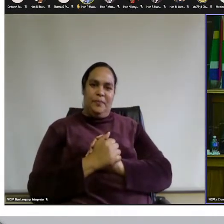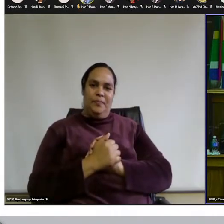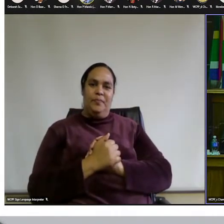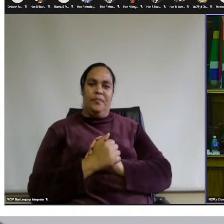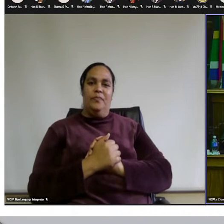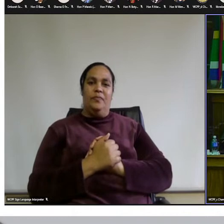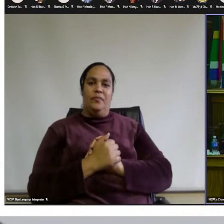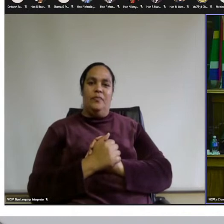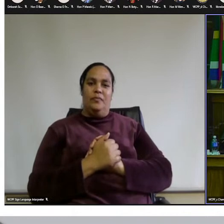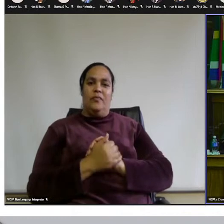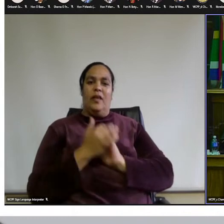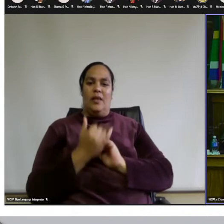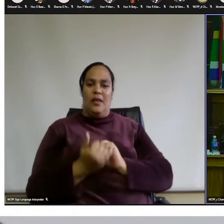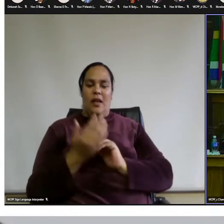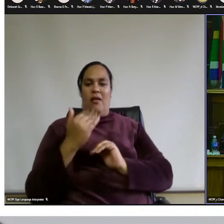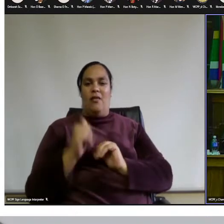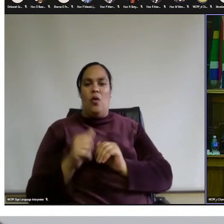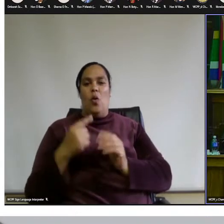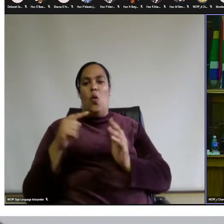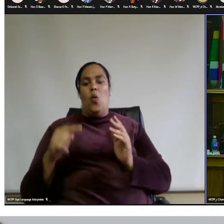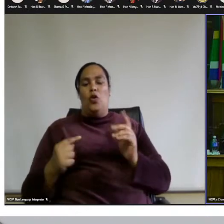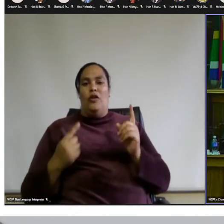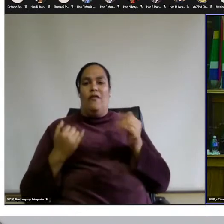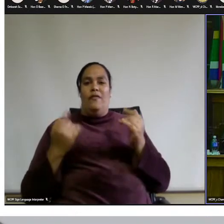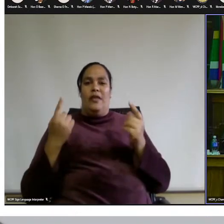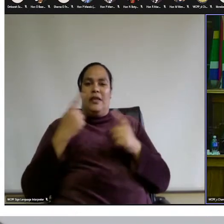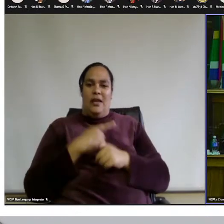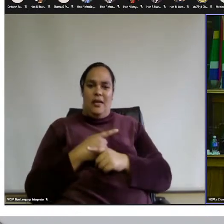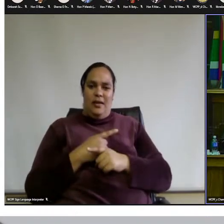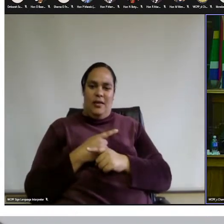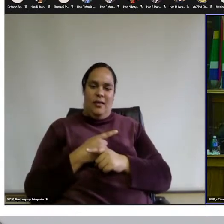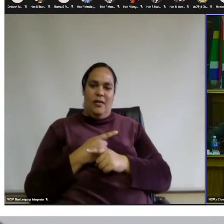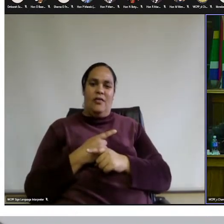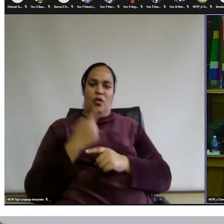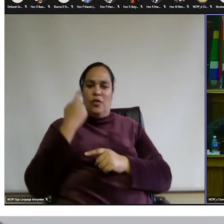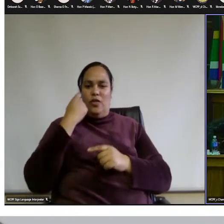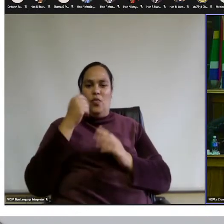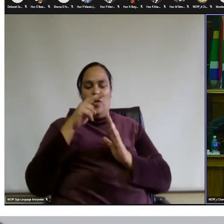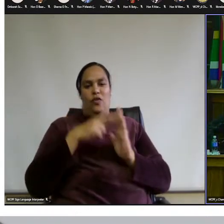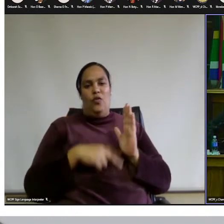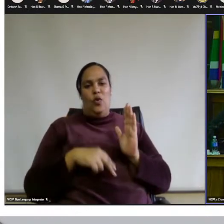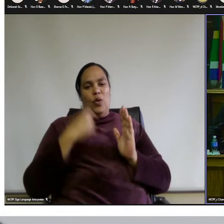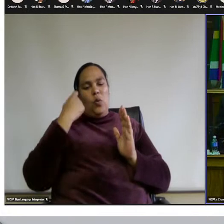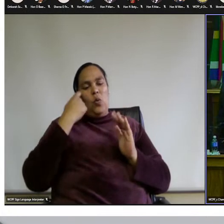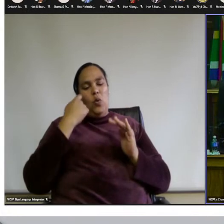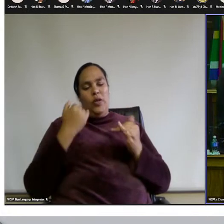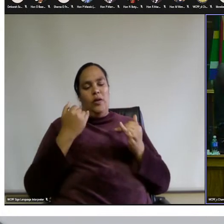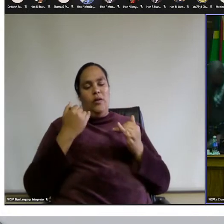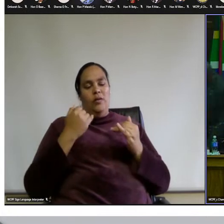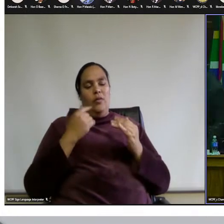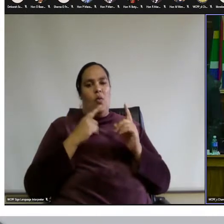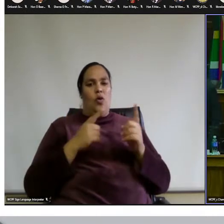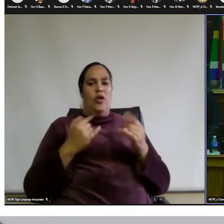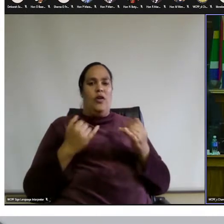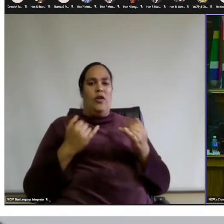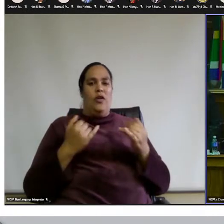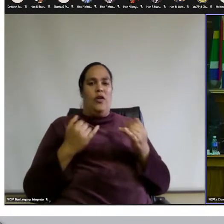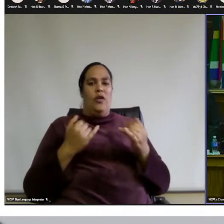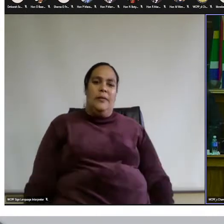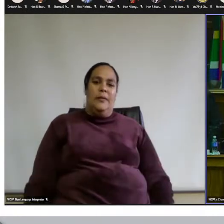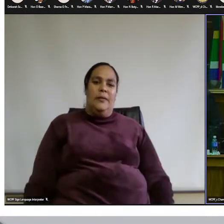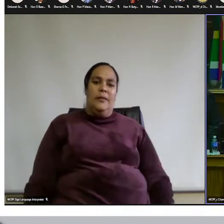Member. We now move over to the order of the day. The Secretary will read the order of the day.